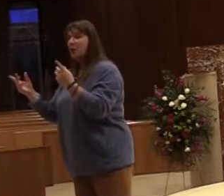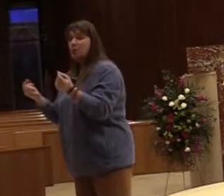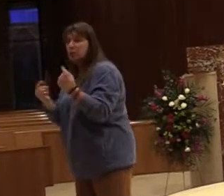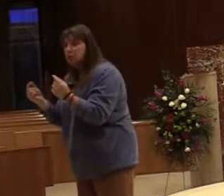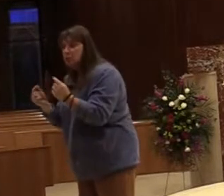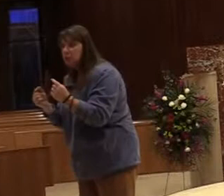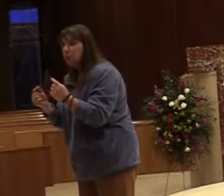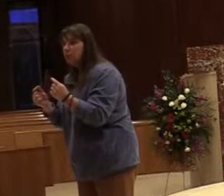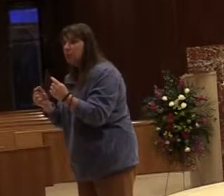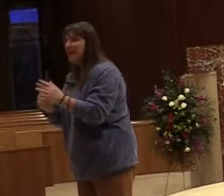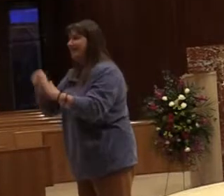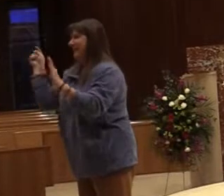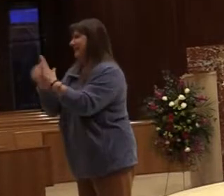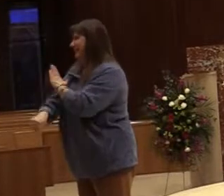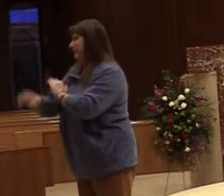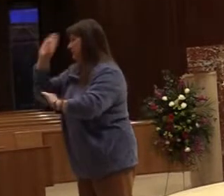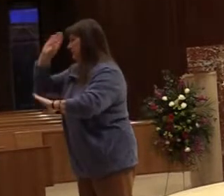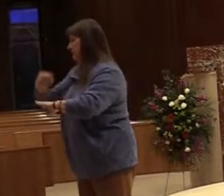him.